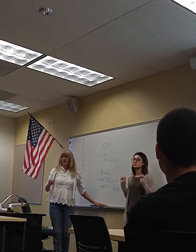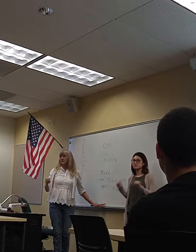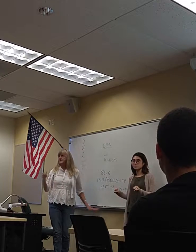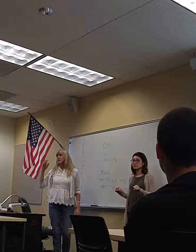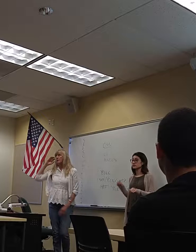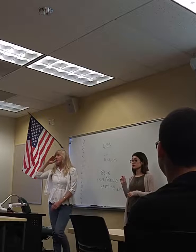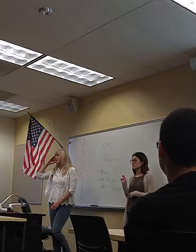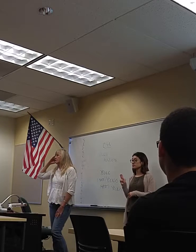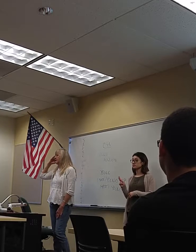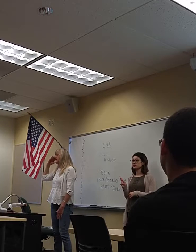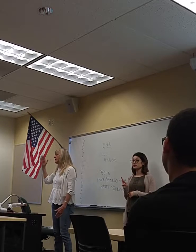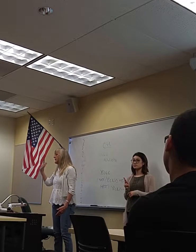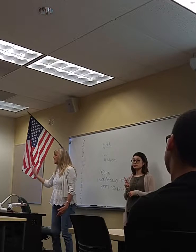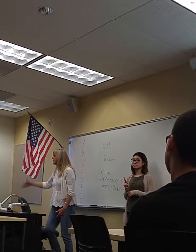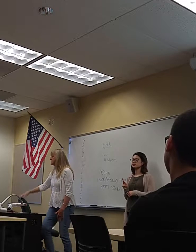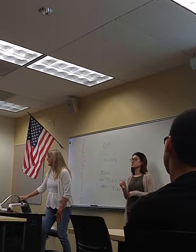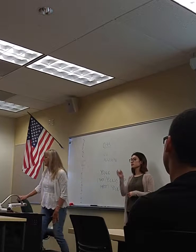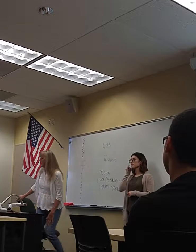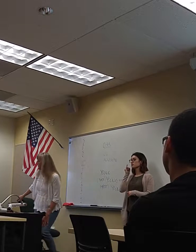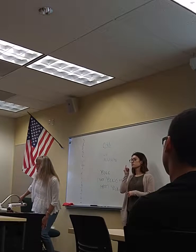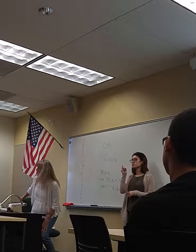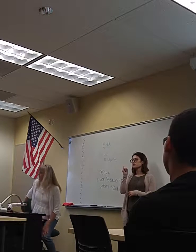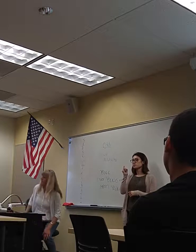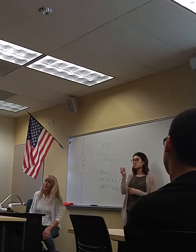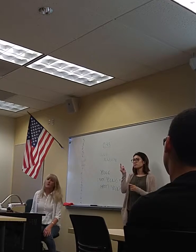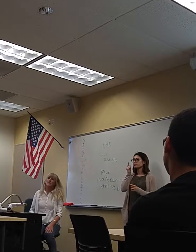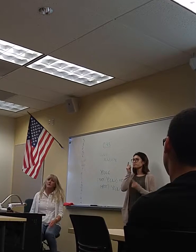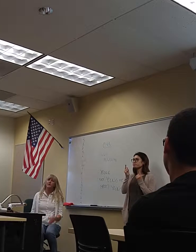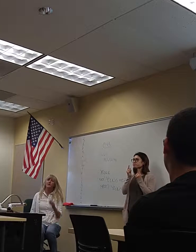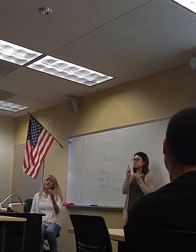Okay, so if we think of another example with the word full, with the,